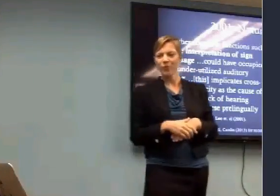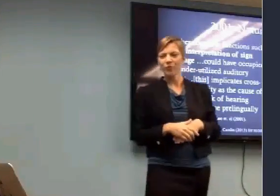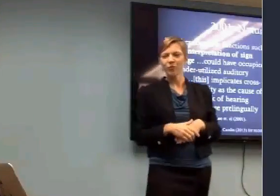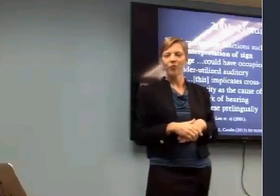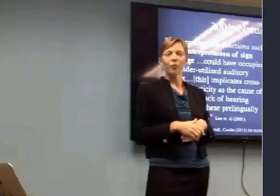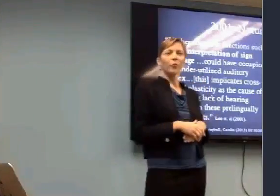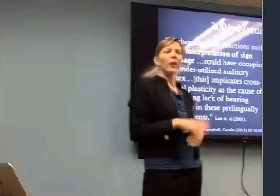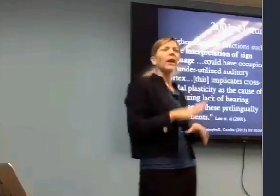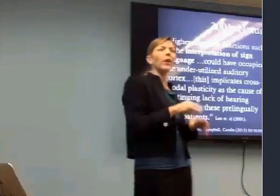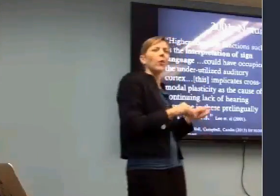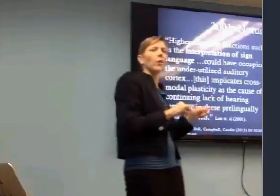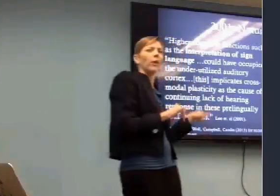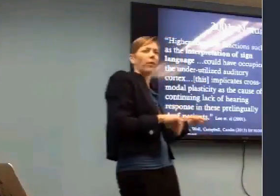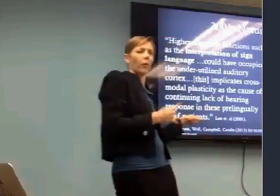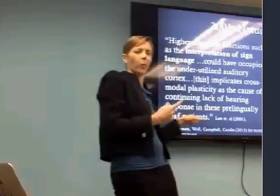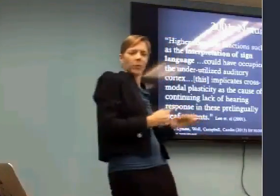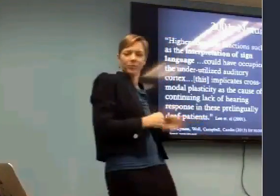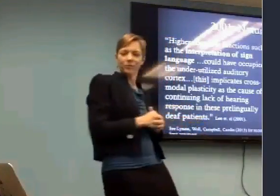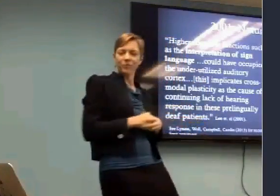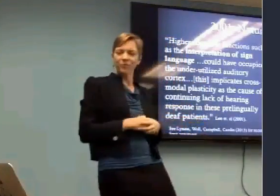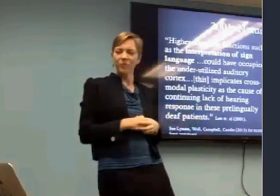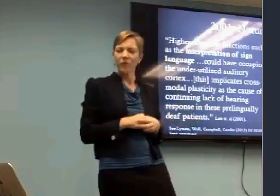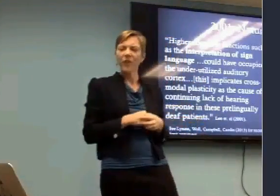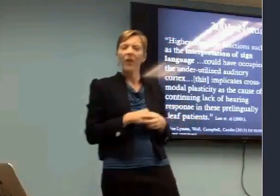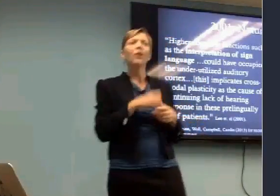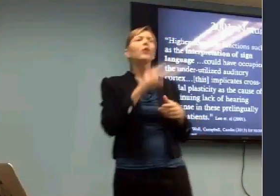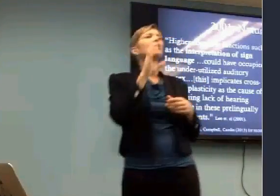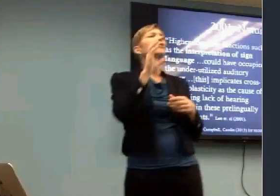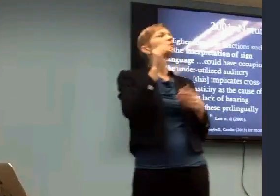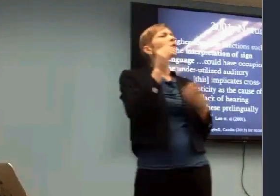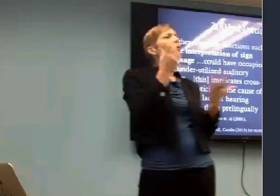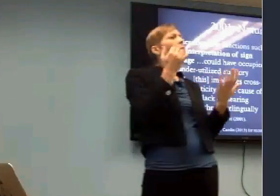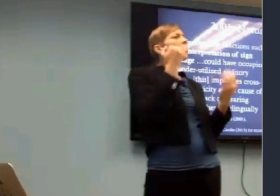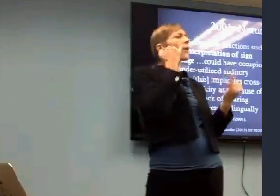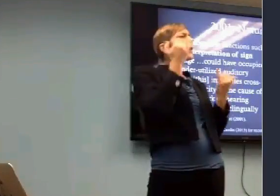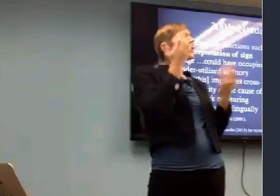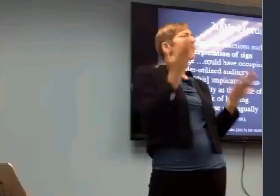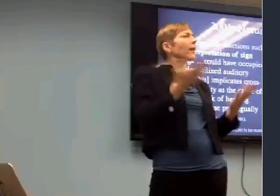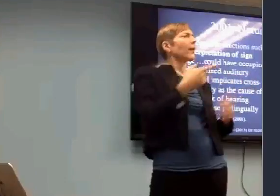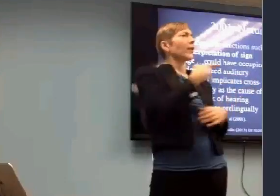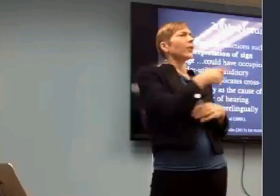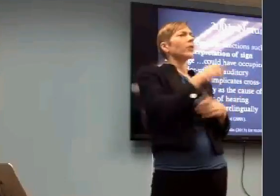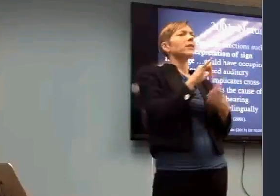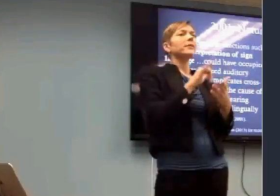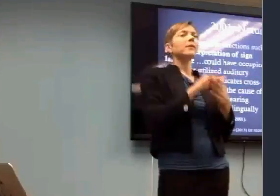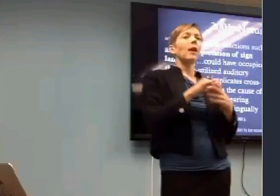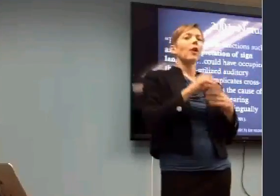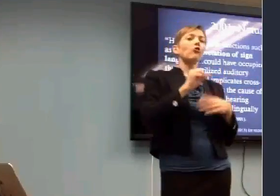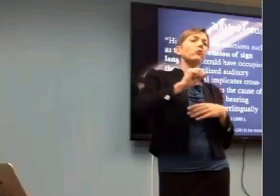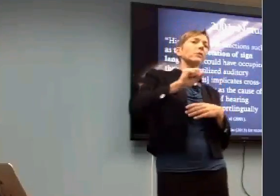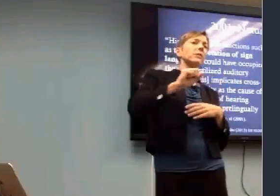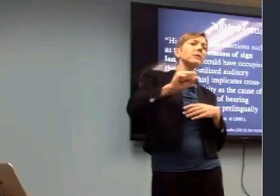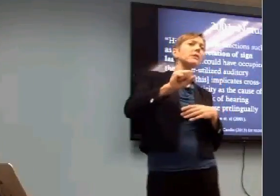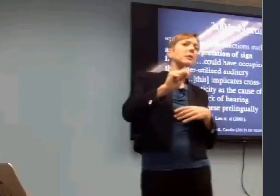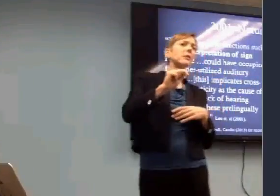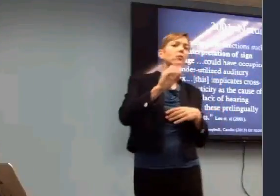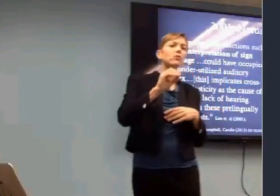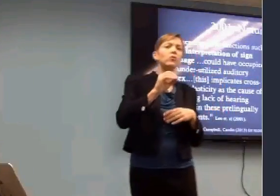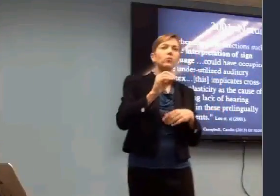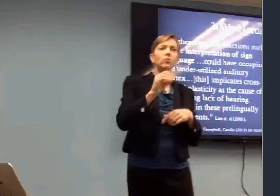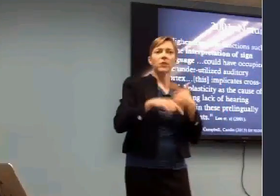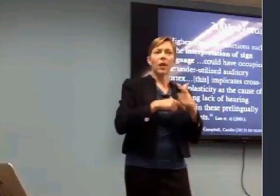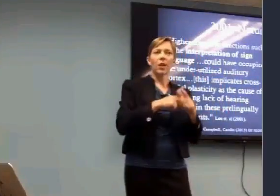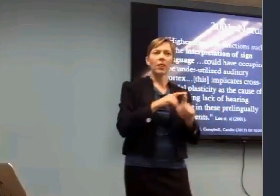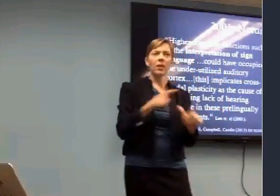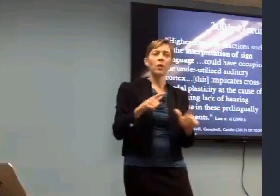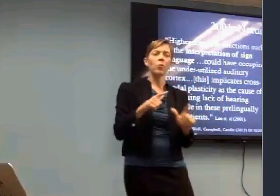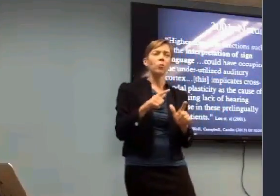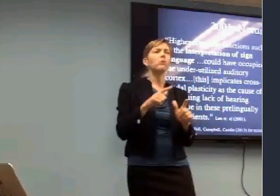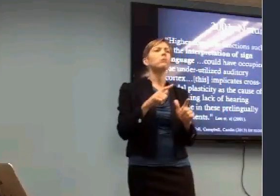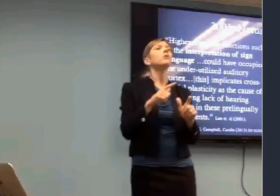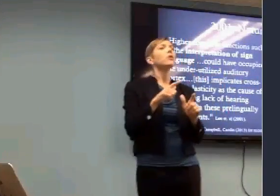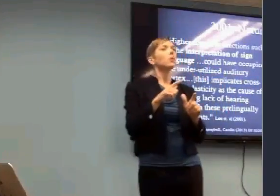that information to you after the talk if you're looking at seeing the original article, the 2013 from Lyons. So